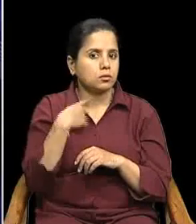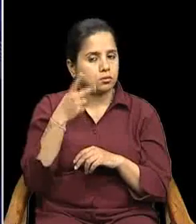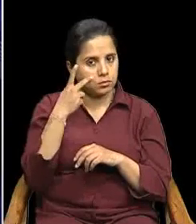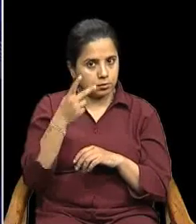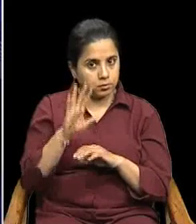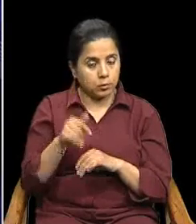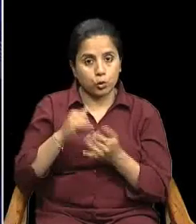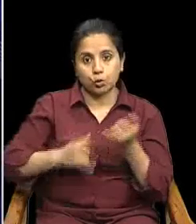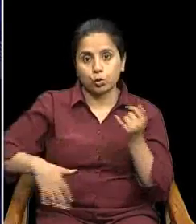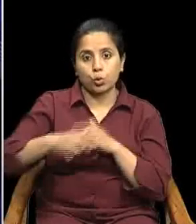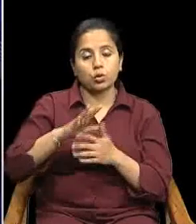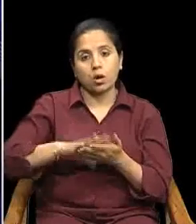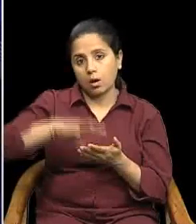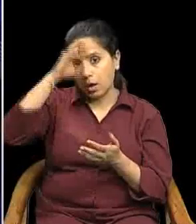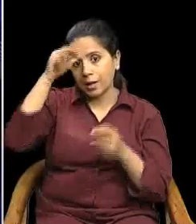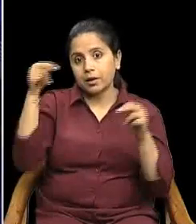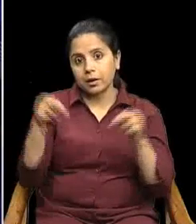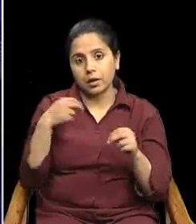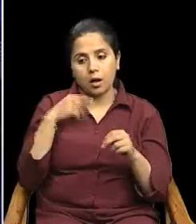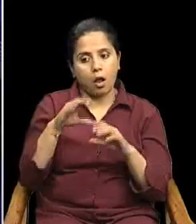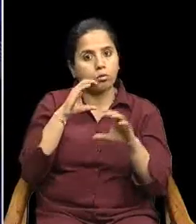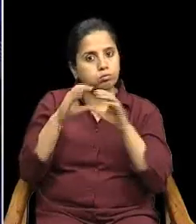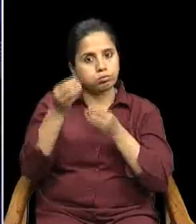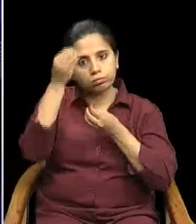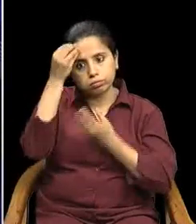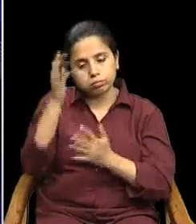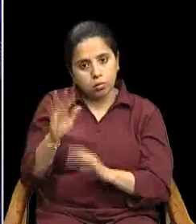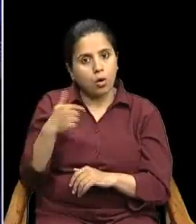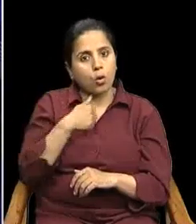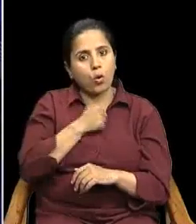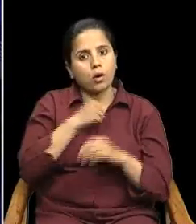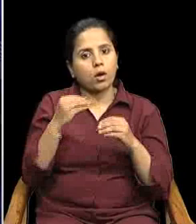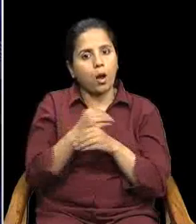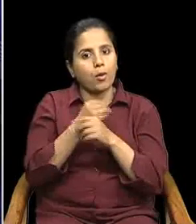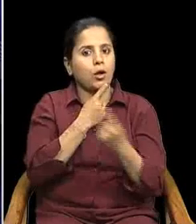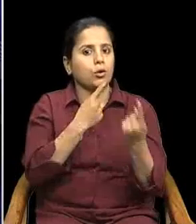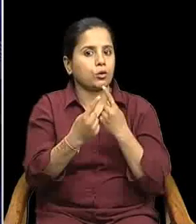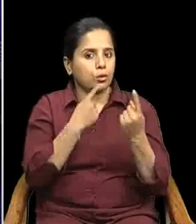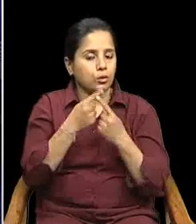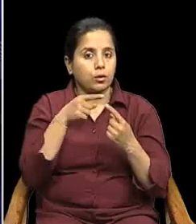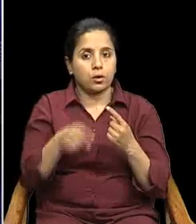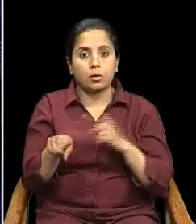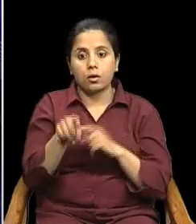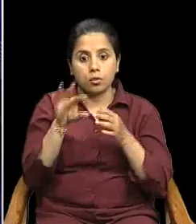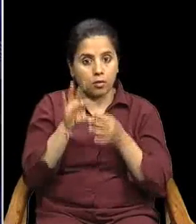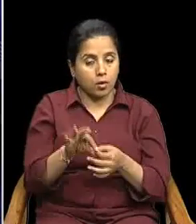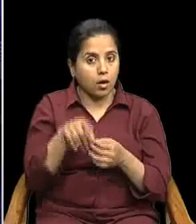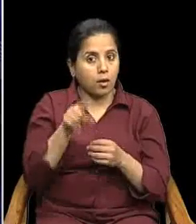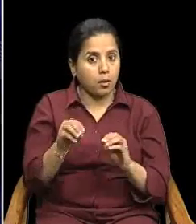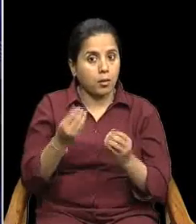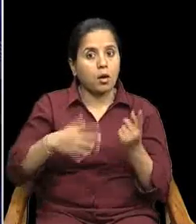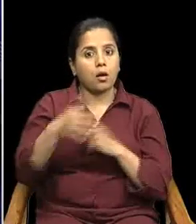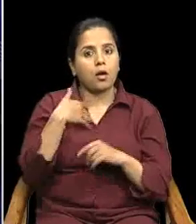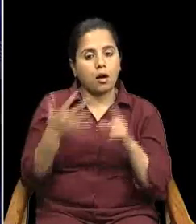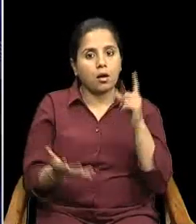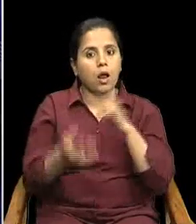the social learning needs, we communicate with our peers. In affective domain, we